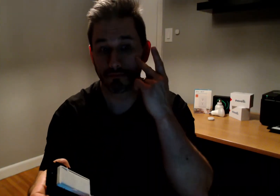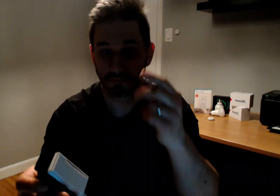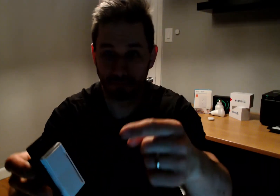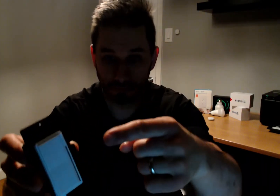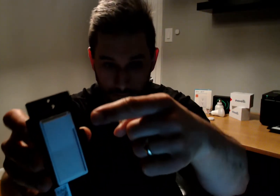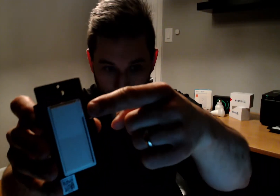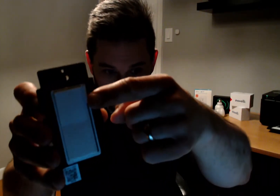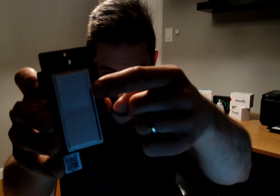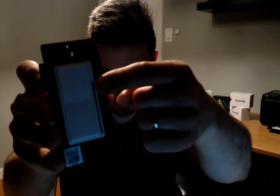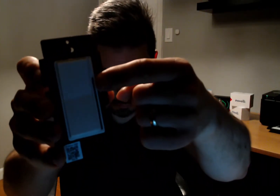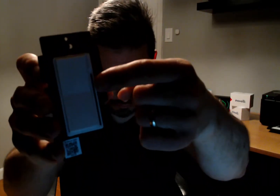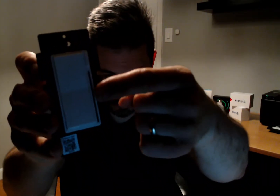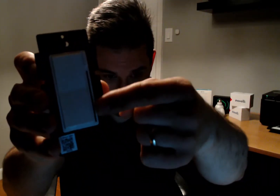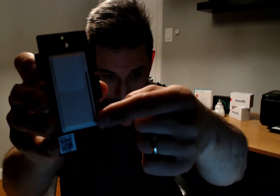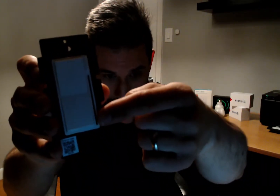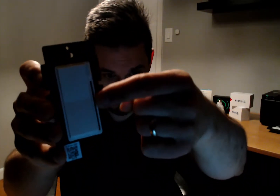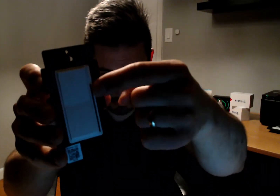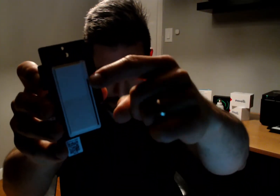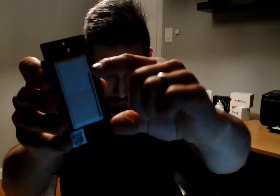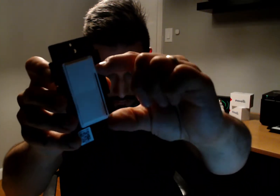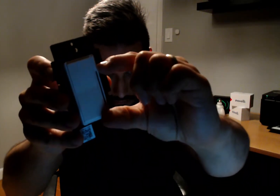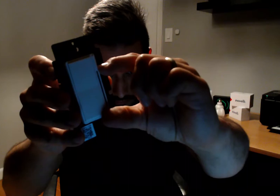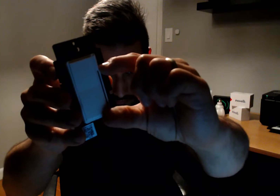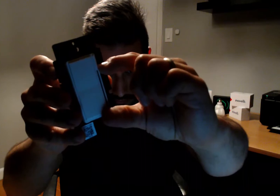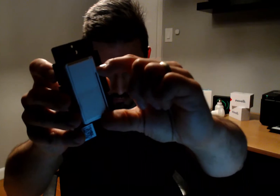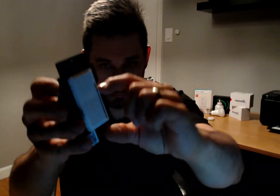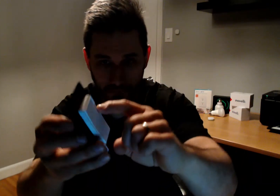If you see there, the line on the right side of the switch.